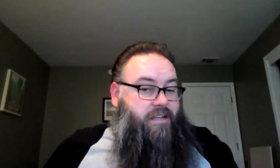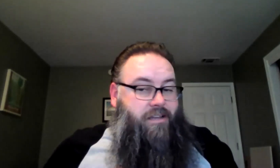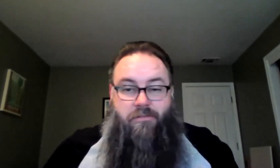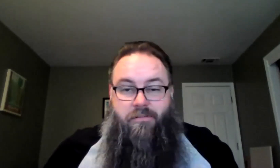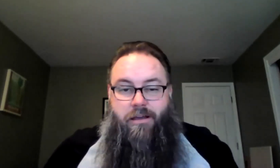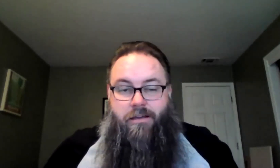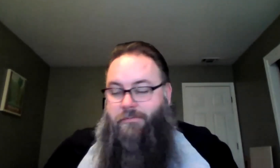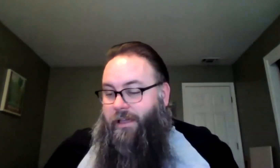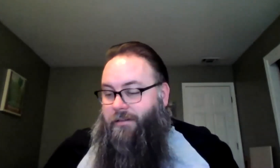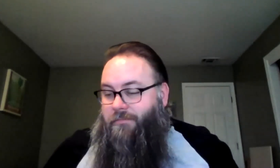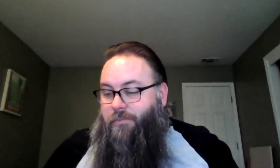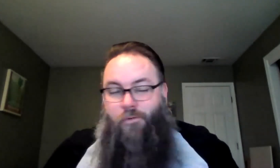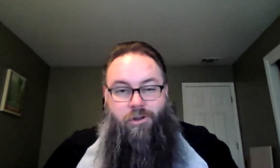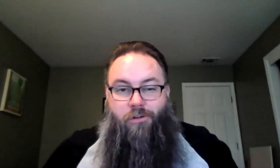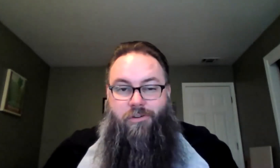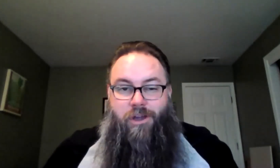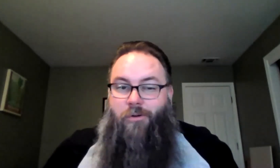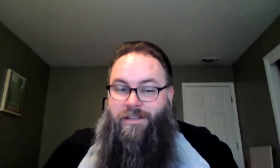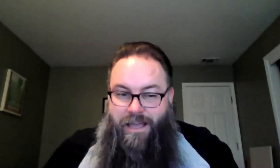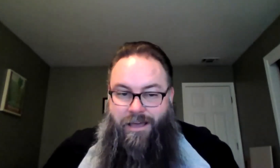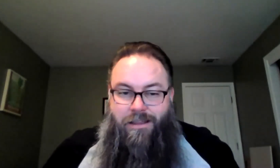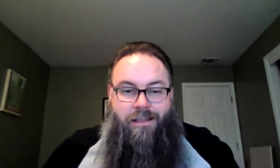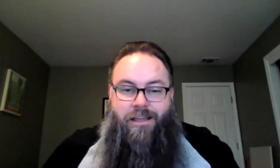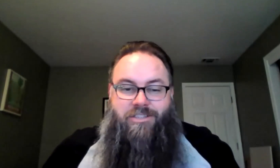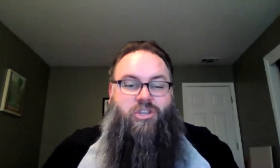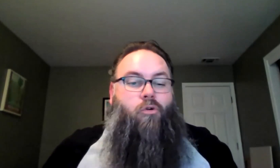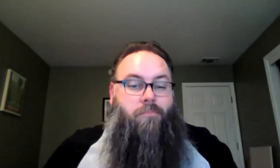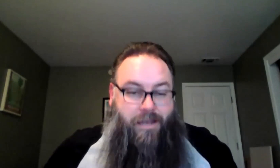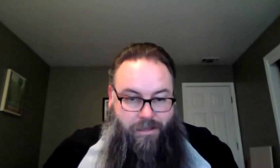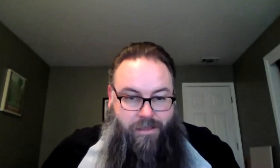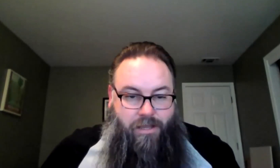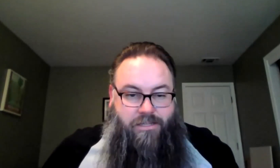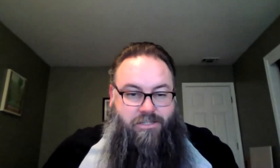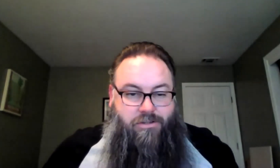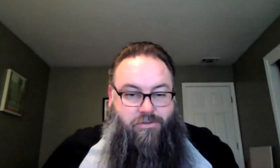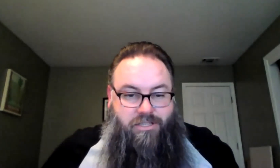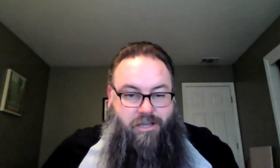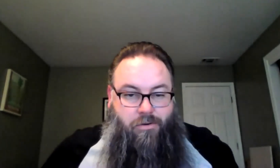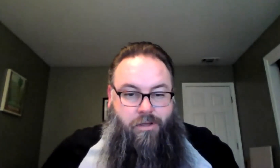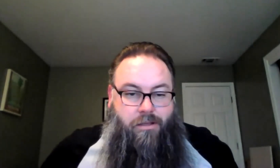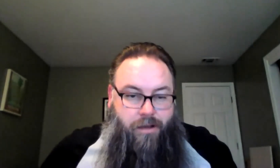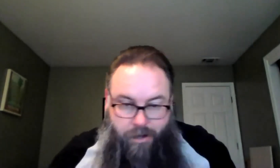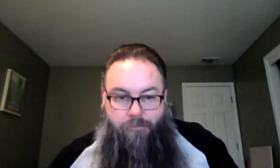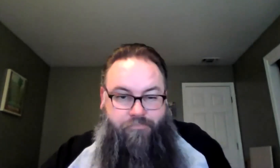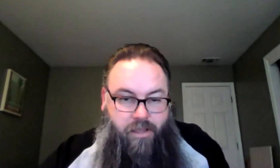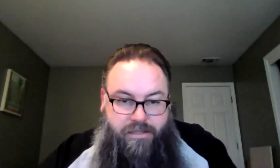actually ever seen it. Even like before COVID, we always had so many that we need to do. So let's